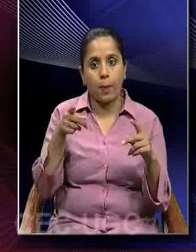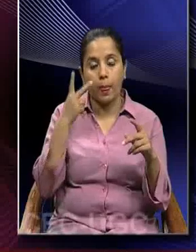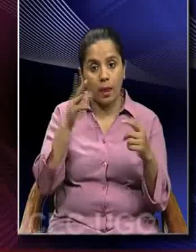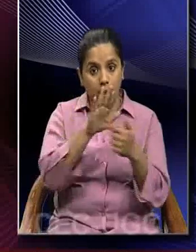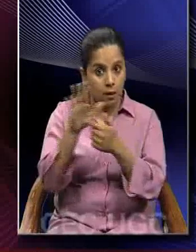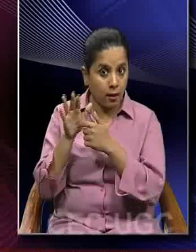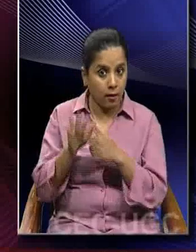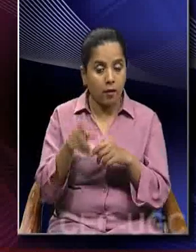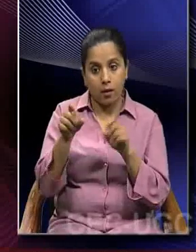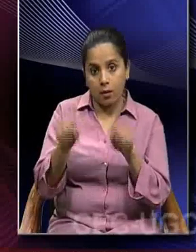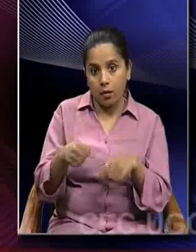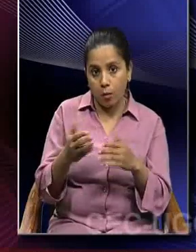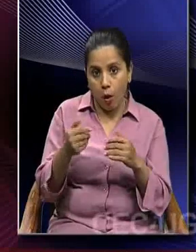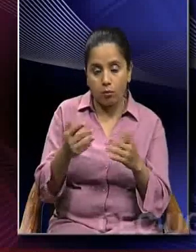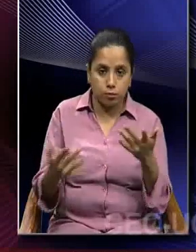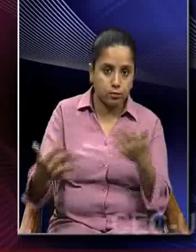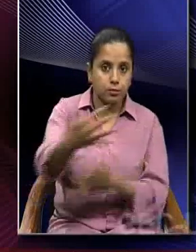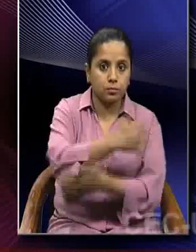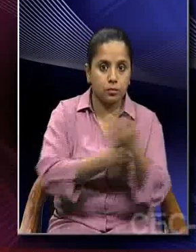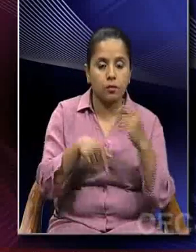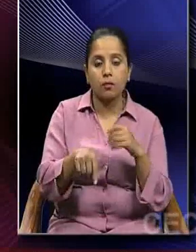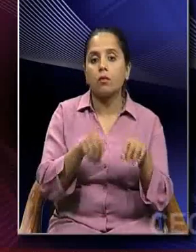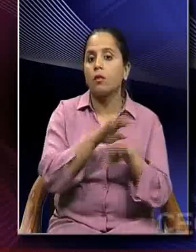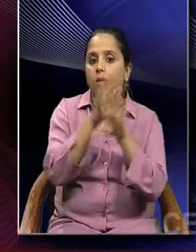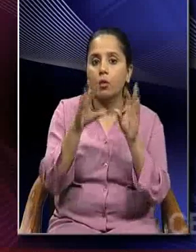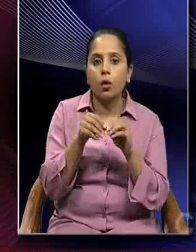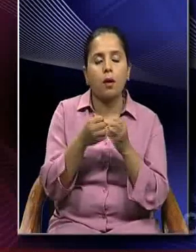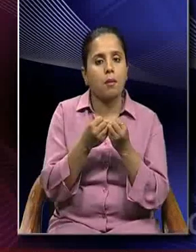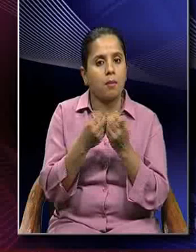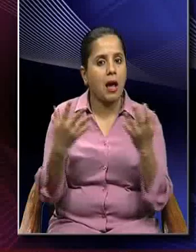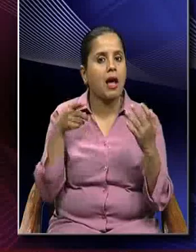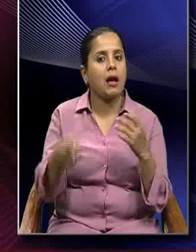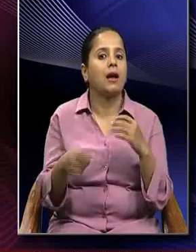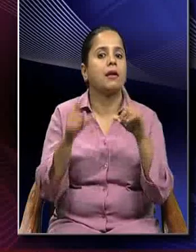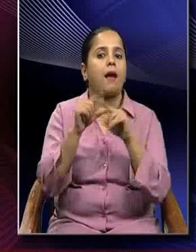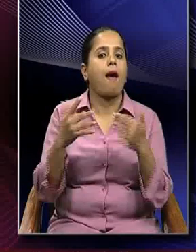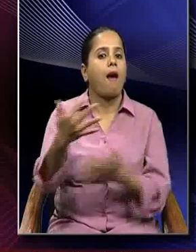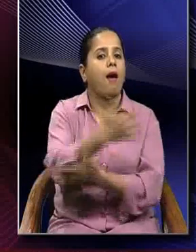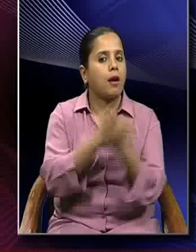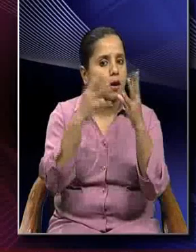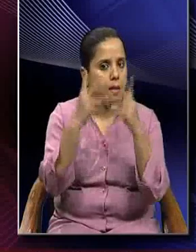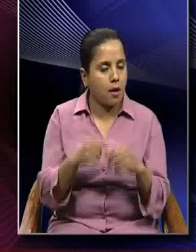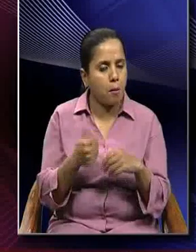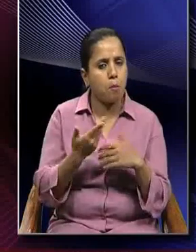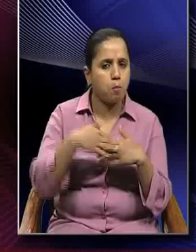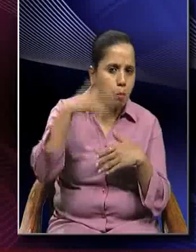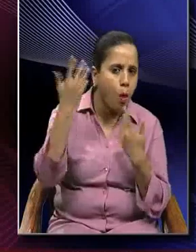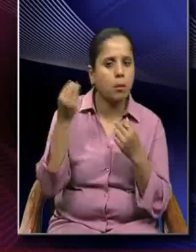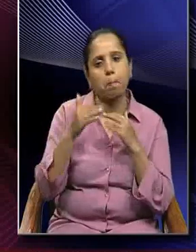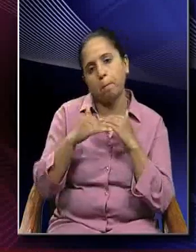elucidates phenomena by gathering precise numerical data that remain more or less